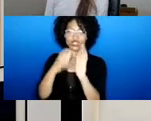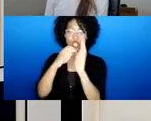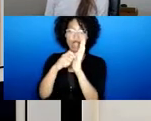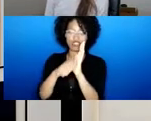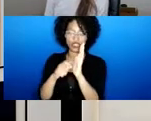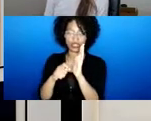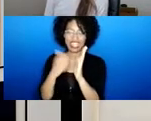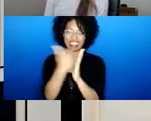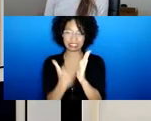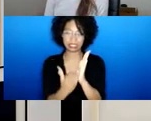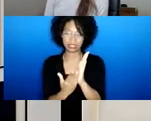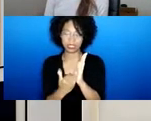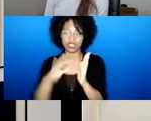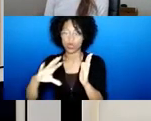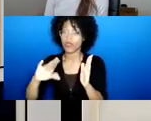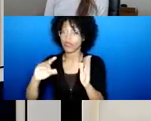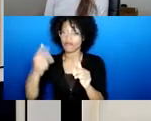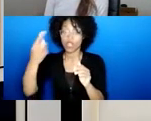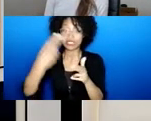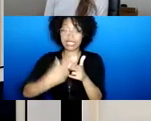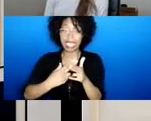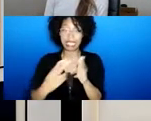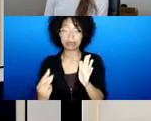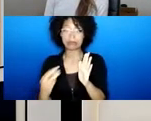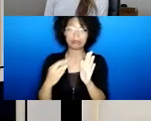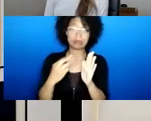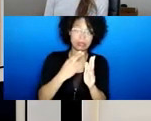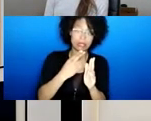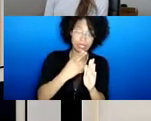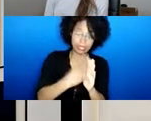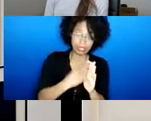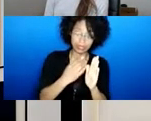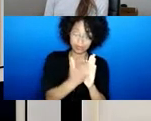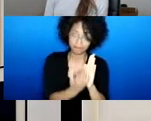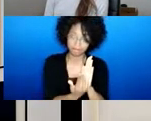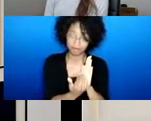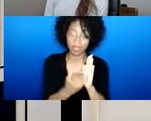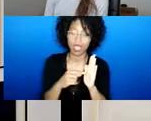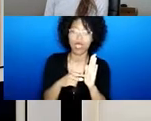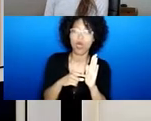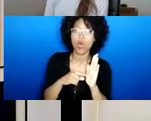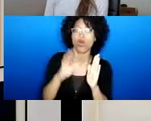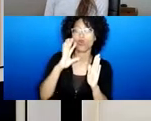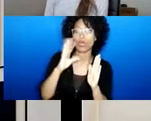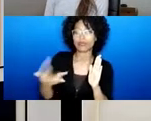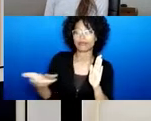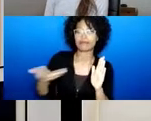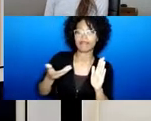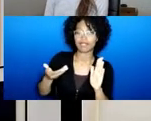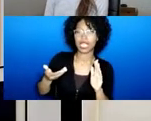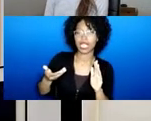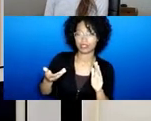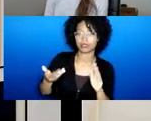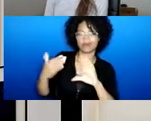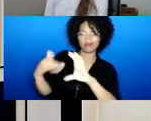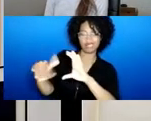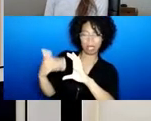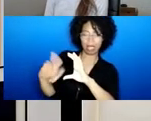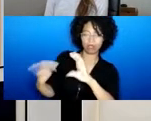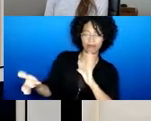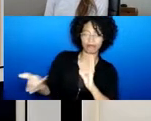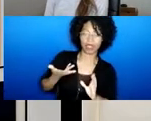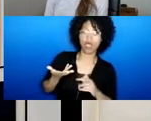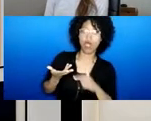first listed authors for your papers should have received an invitation to create